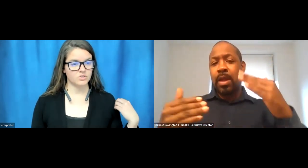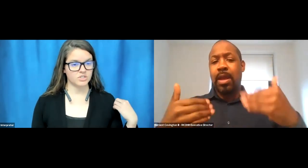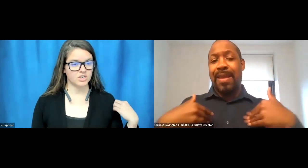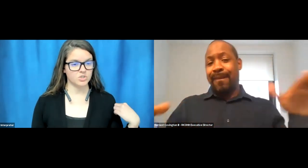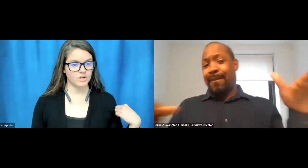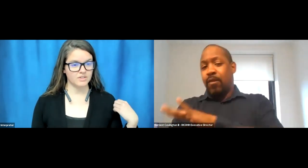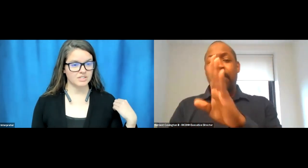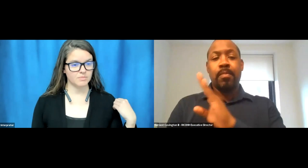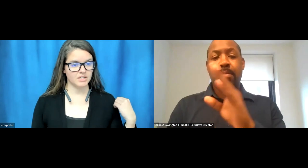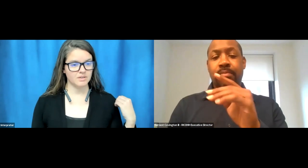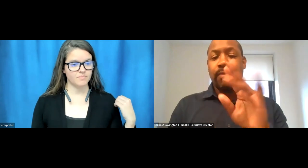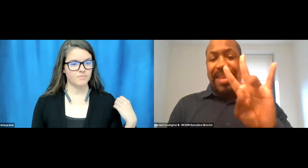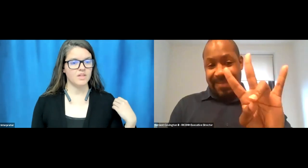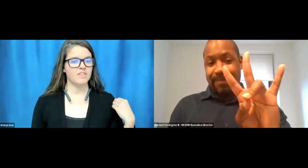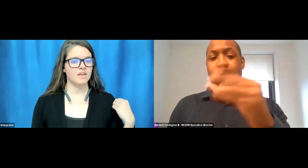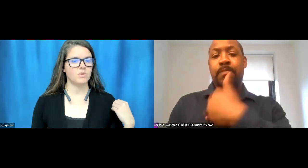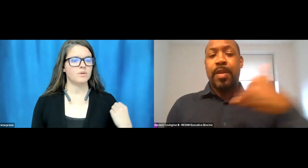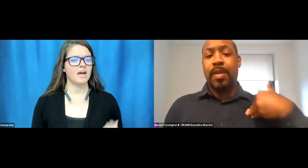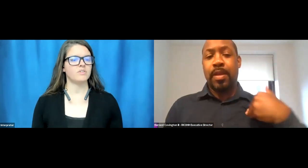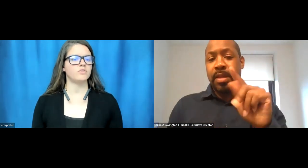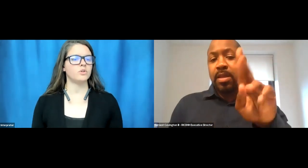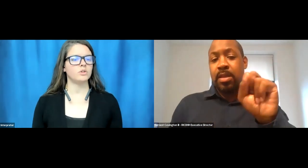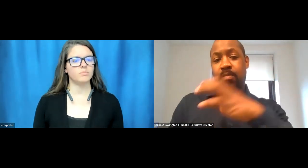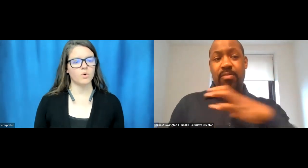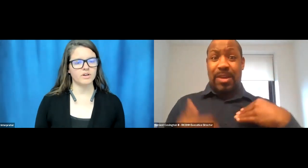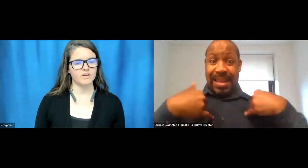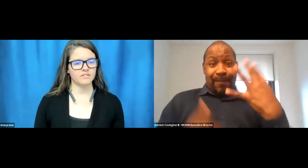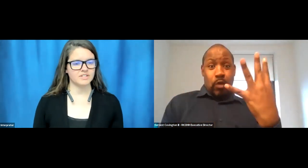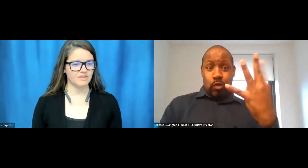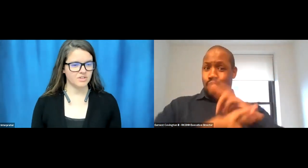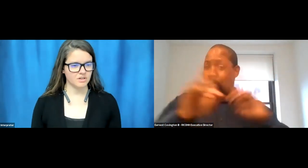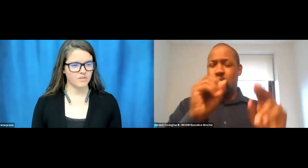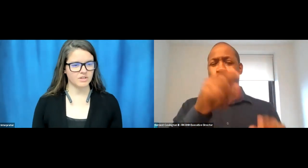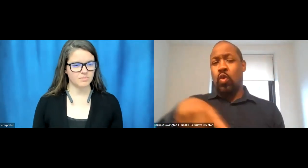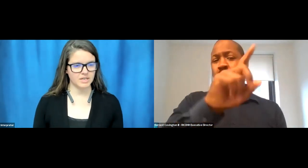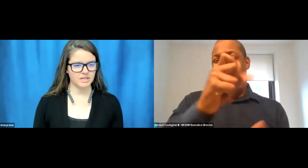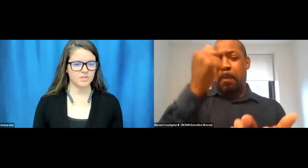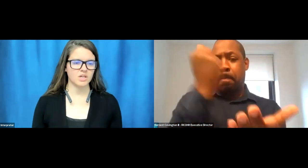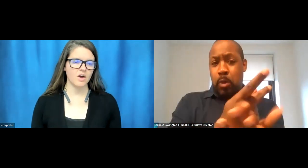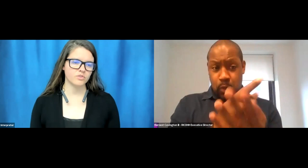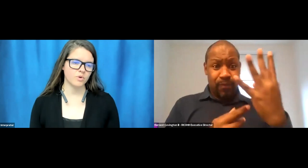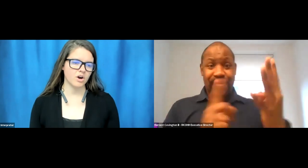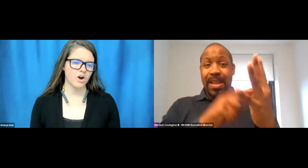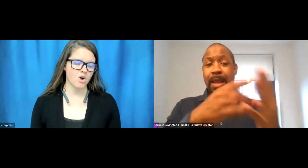interested in joining this committee, then we would have a full board of seven on the committee because the other four are